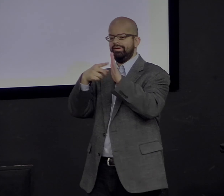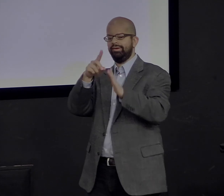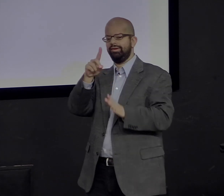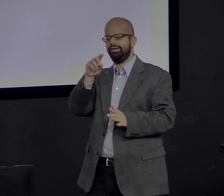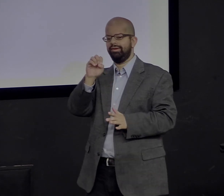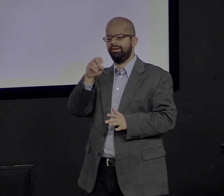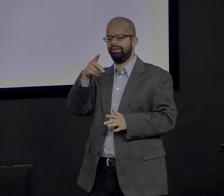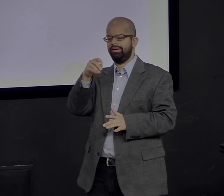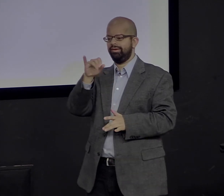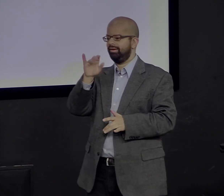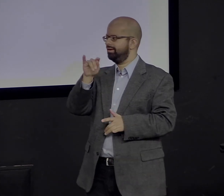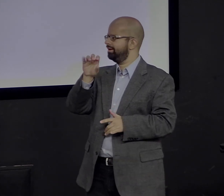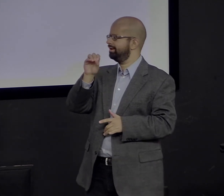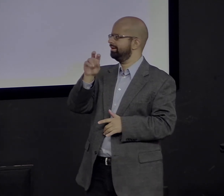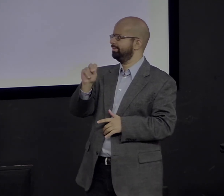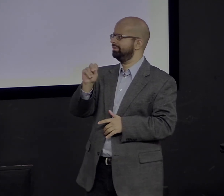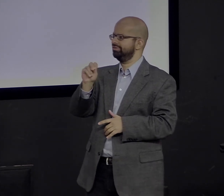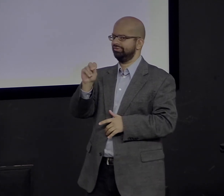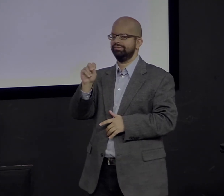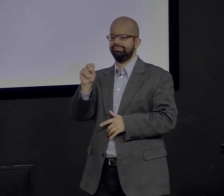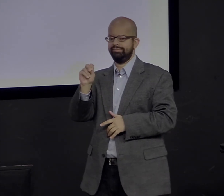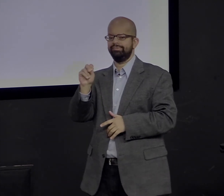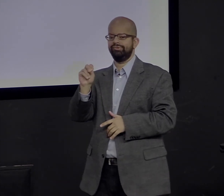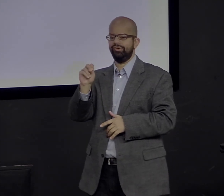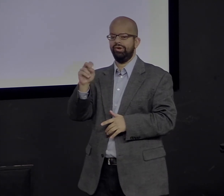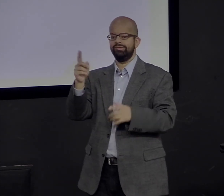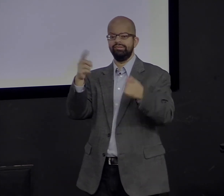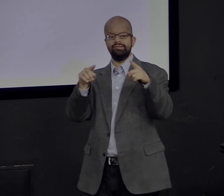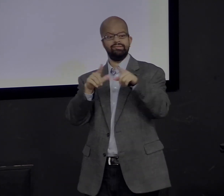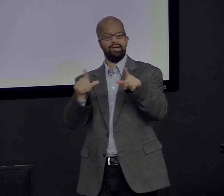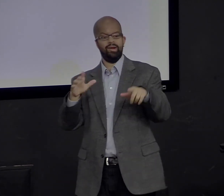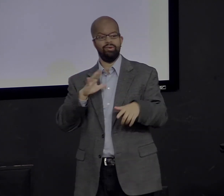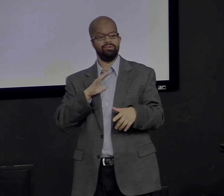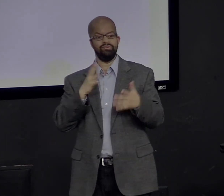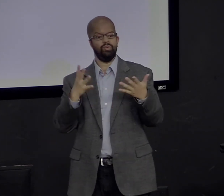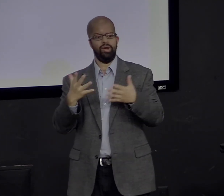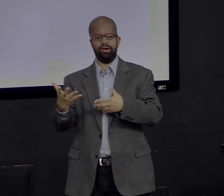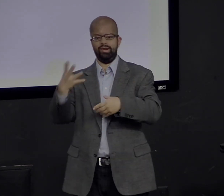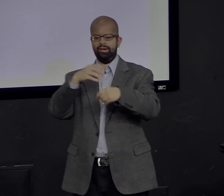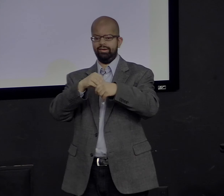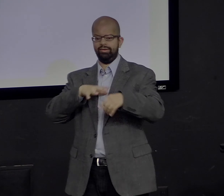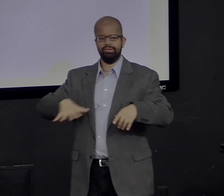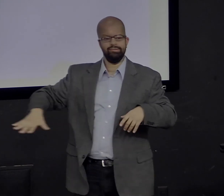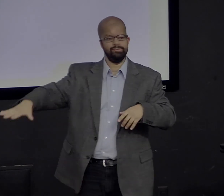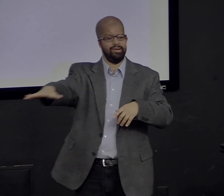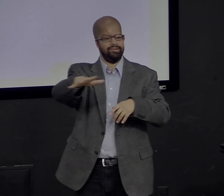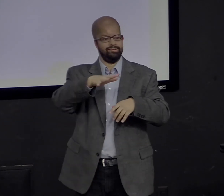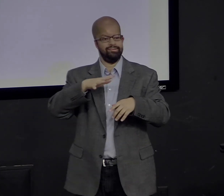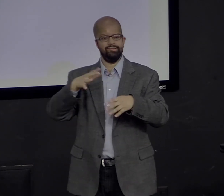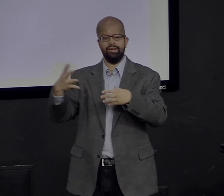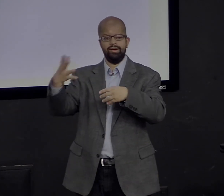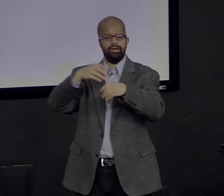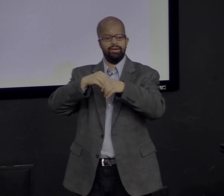You mentioned one possible, you talked a lot about depiction in your presentation, and our